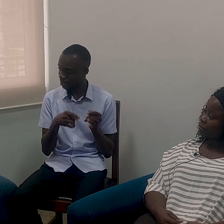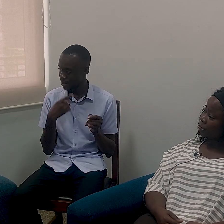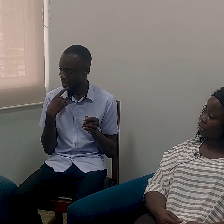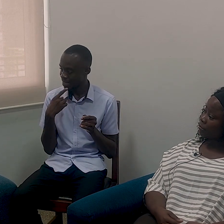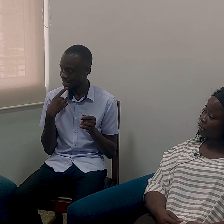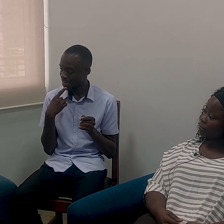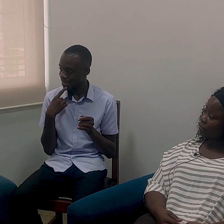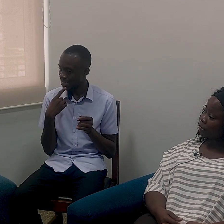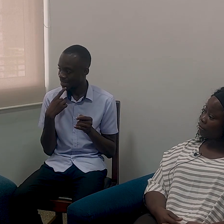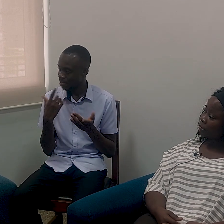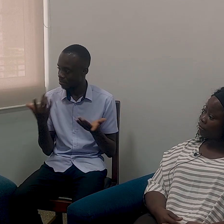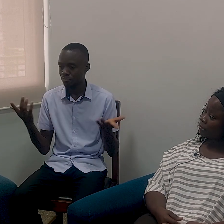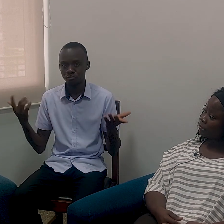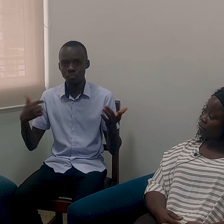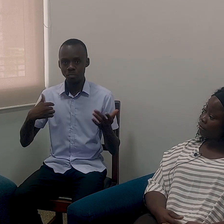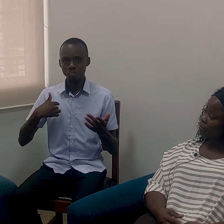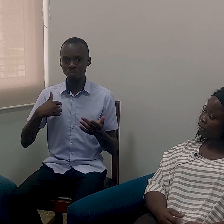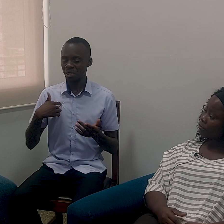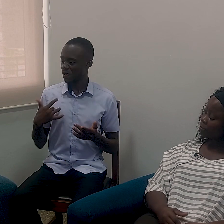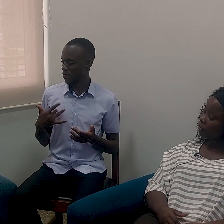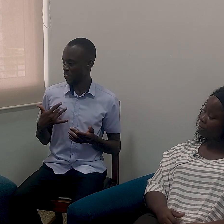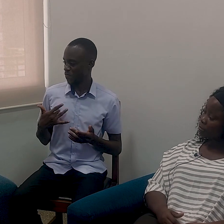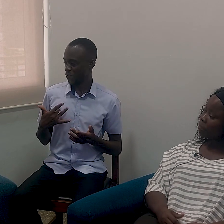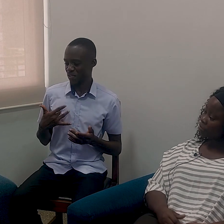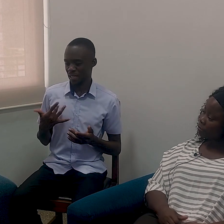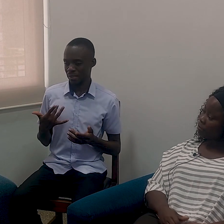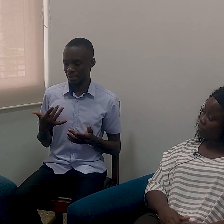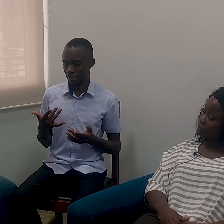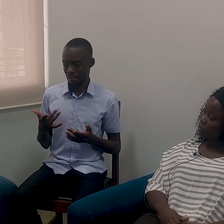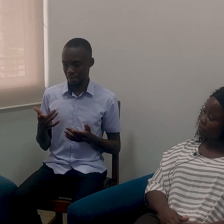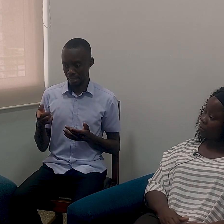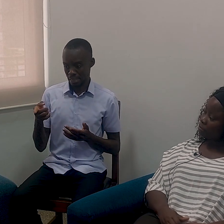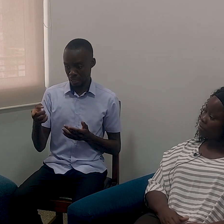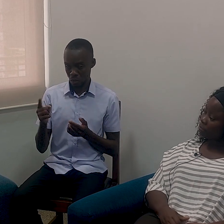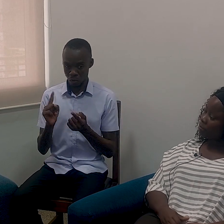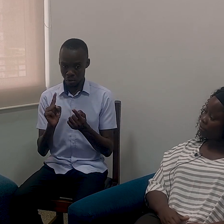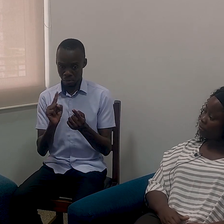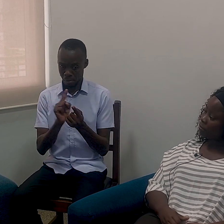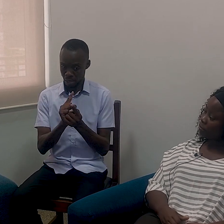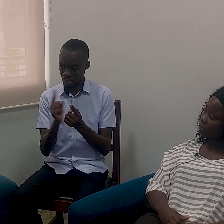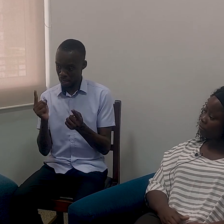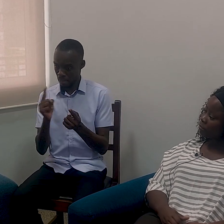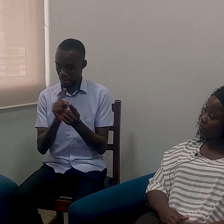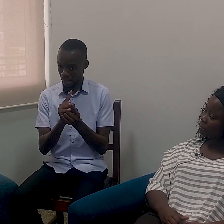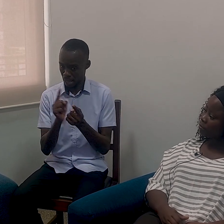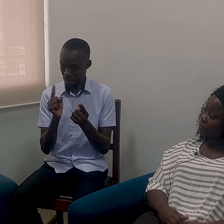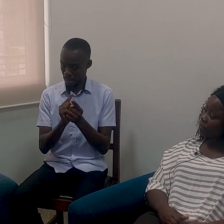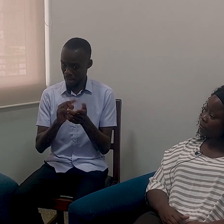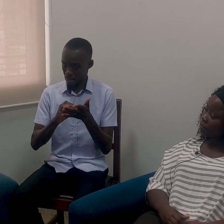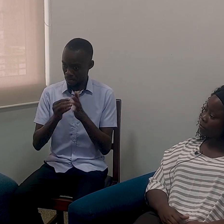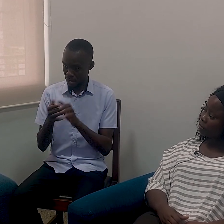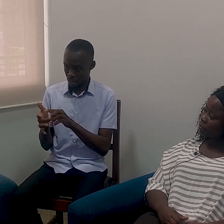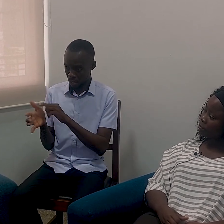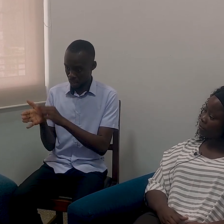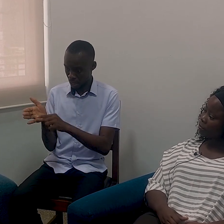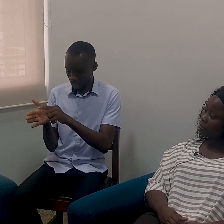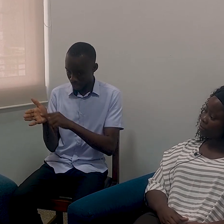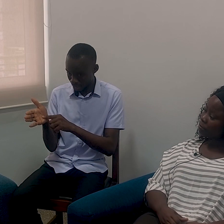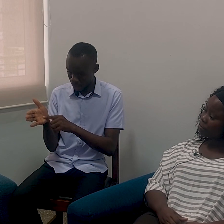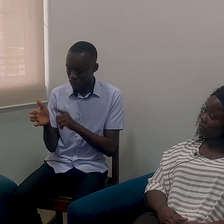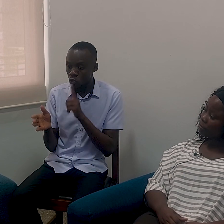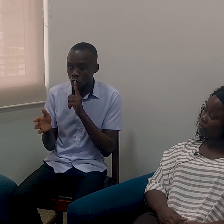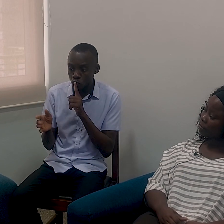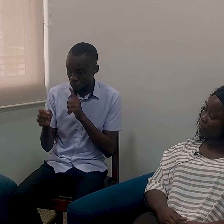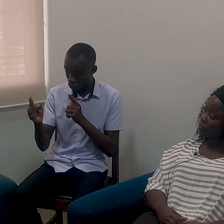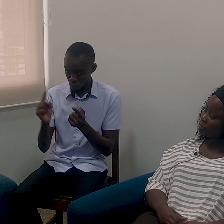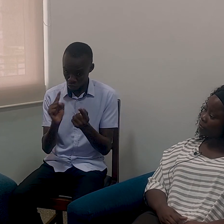I don't see it as a stigmatizing thing, to be honest with you, because although counseling is not advice, right?